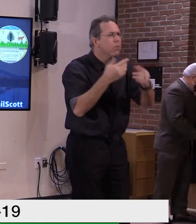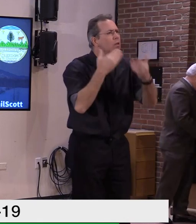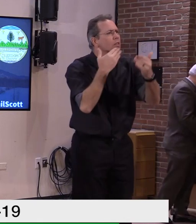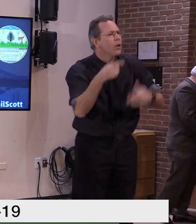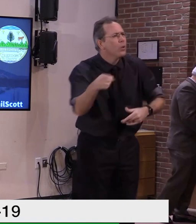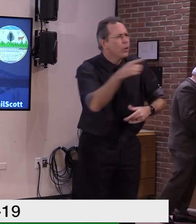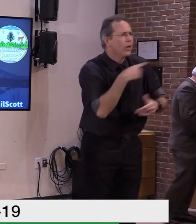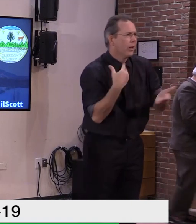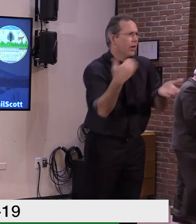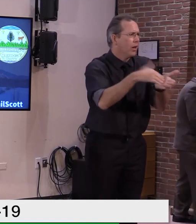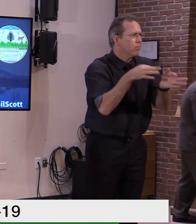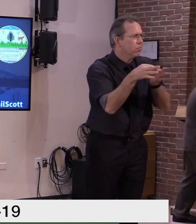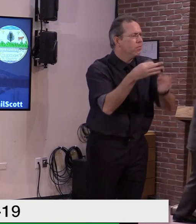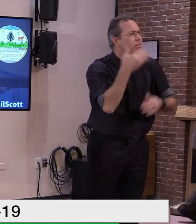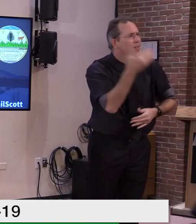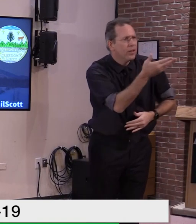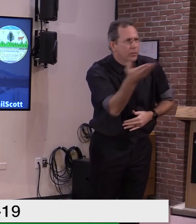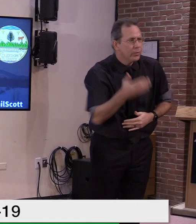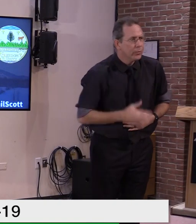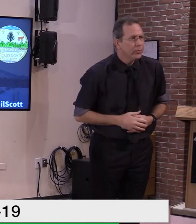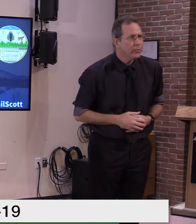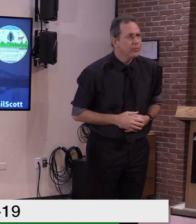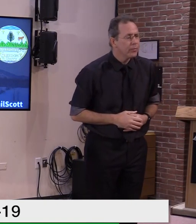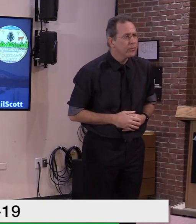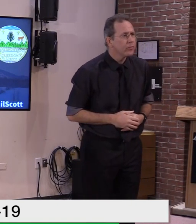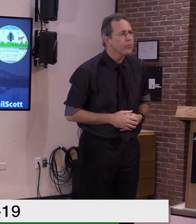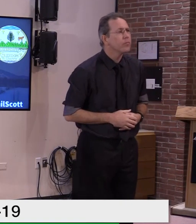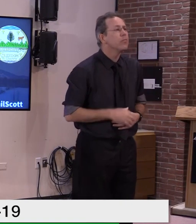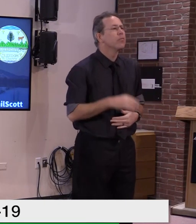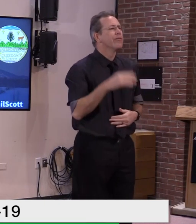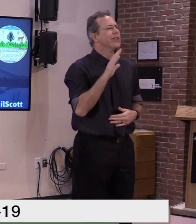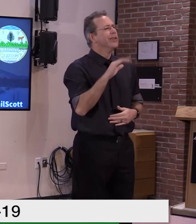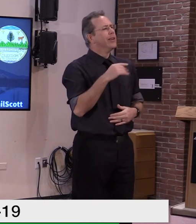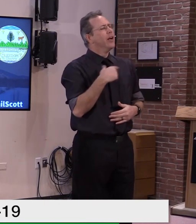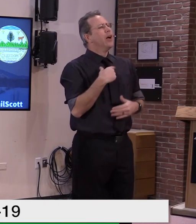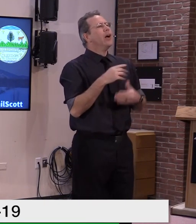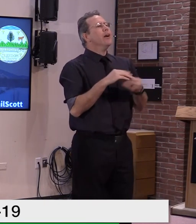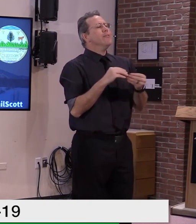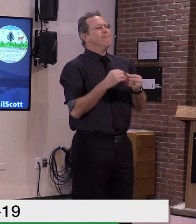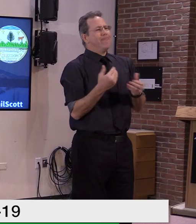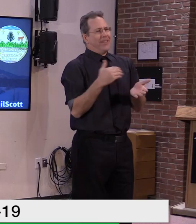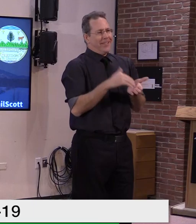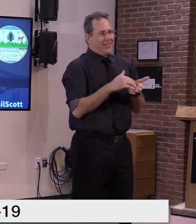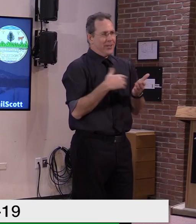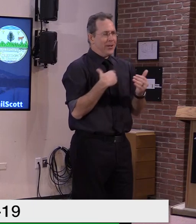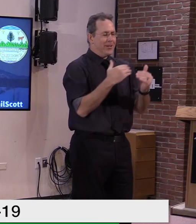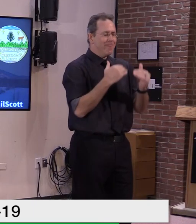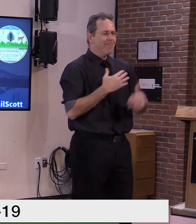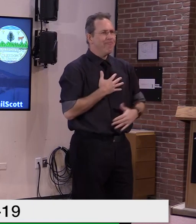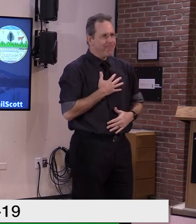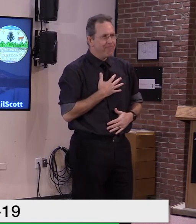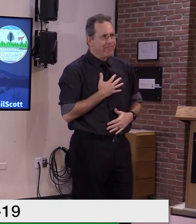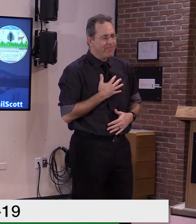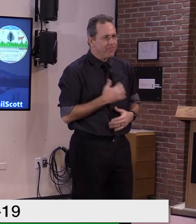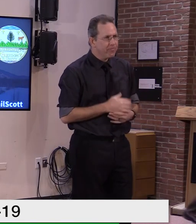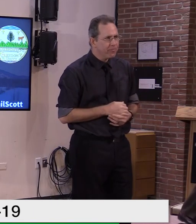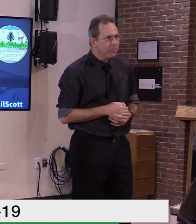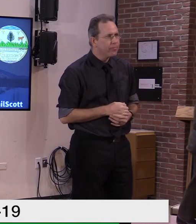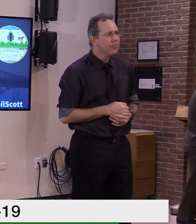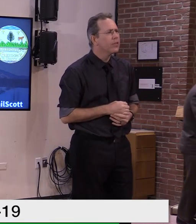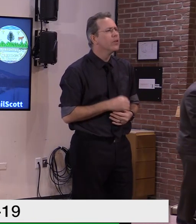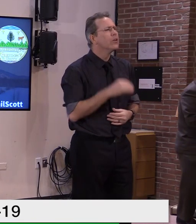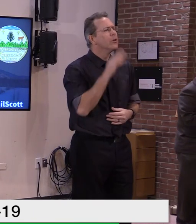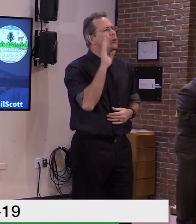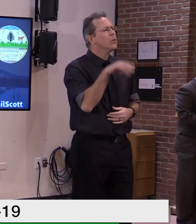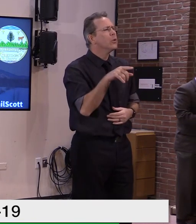very grateful. Looking ahead, we know we need to have a plan in place to address other needs kids